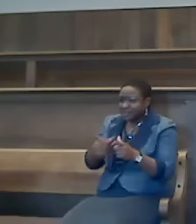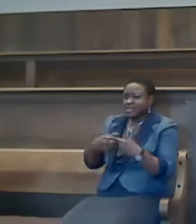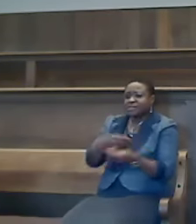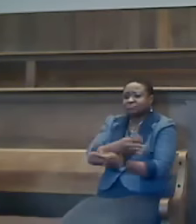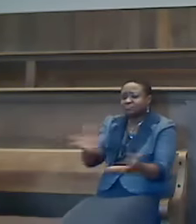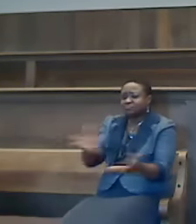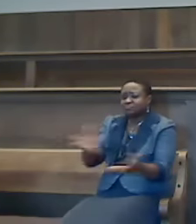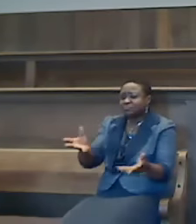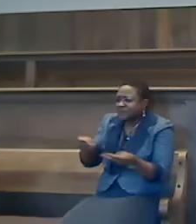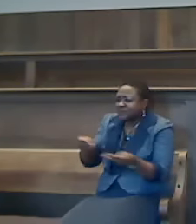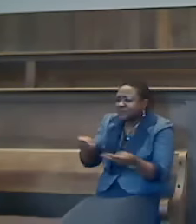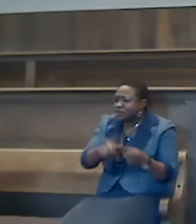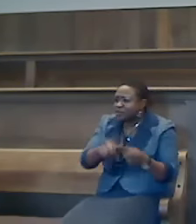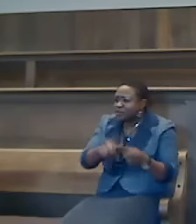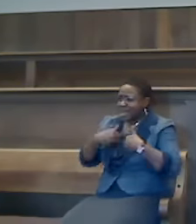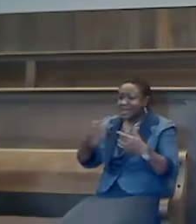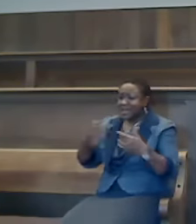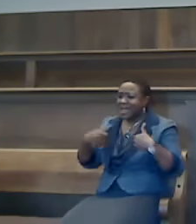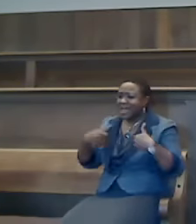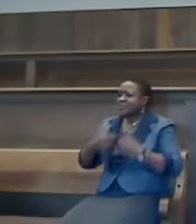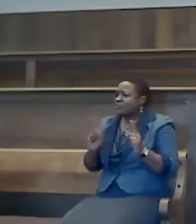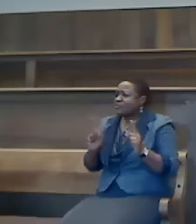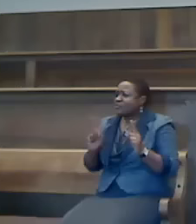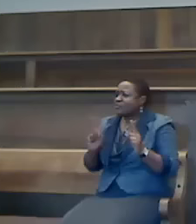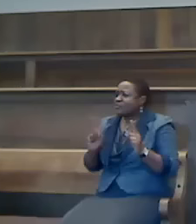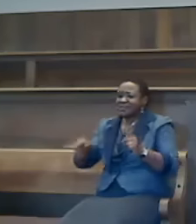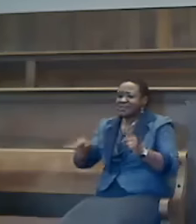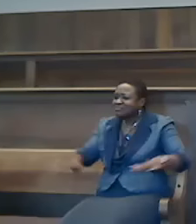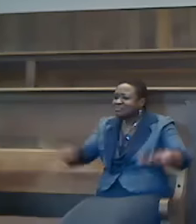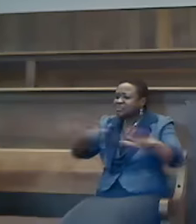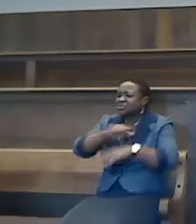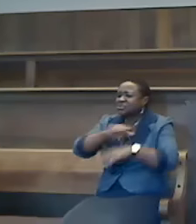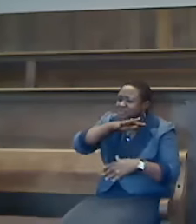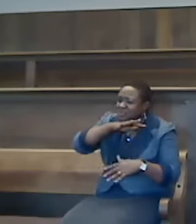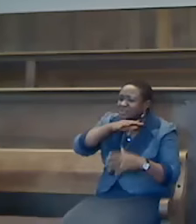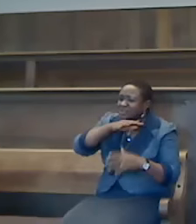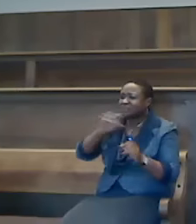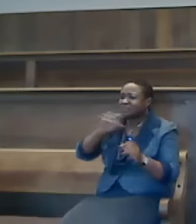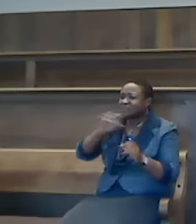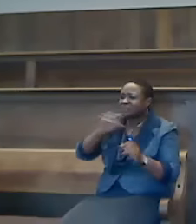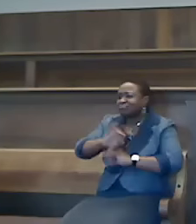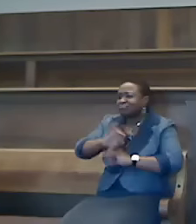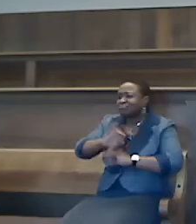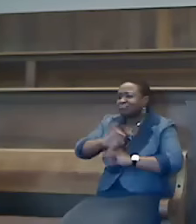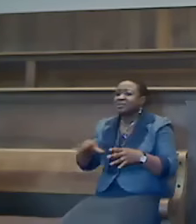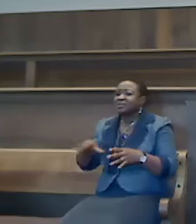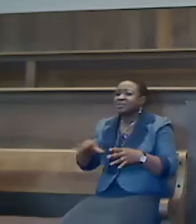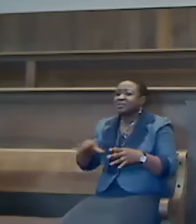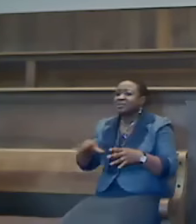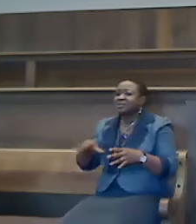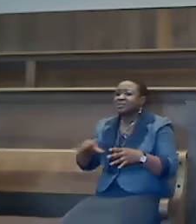in filthy, crowded conditions, is a perfect breeding ground